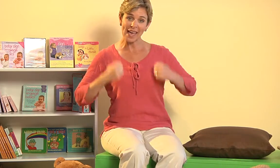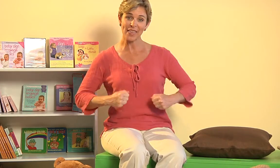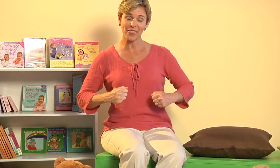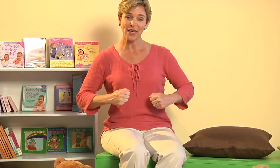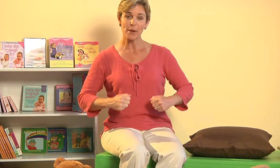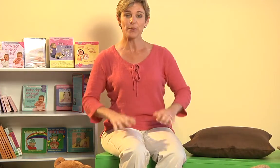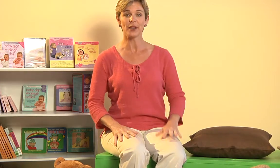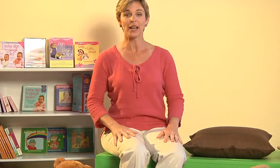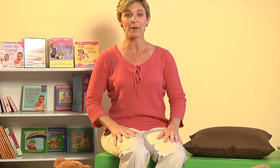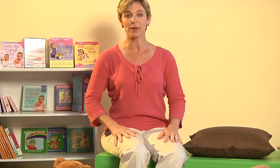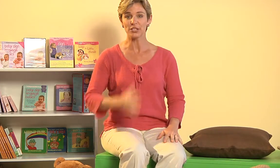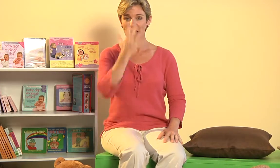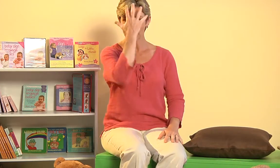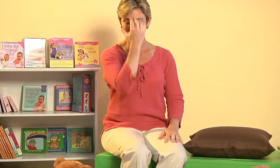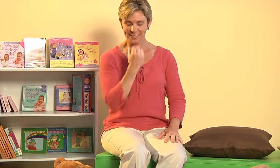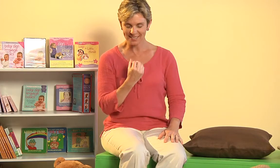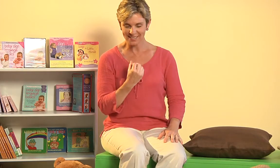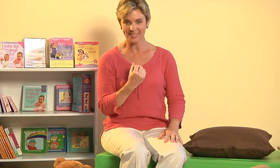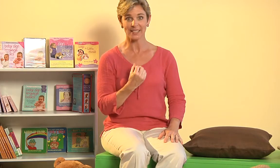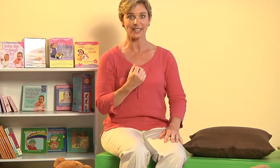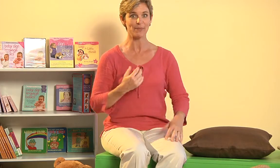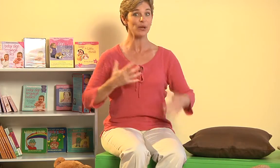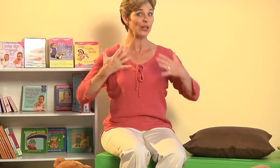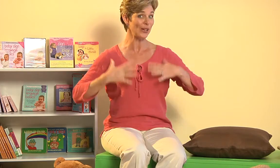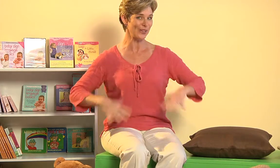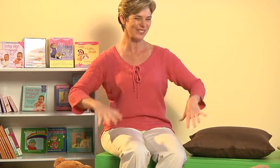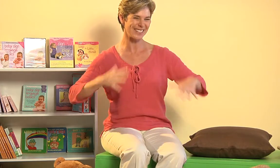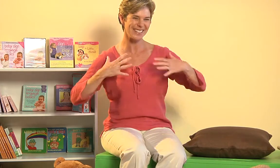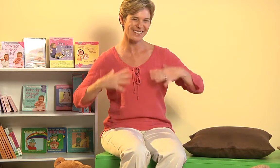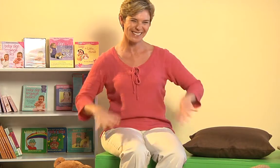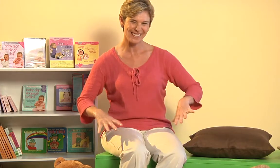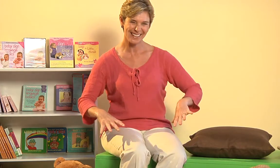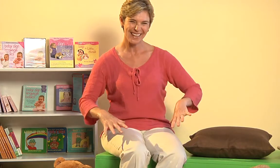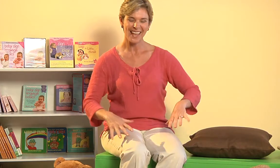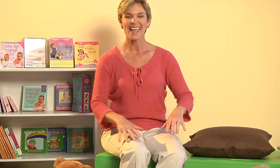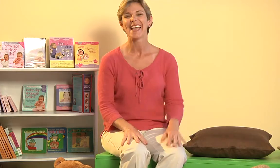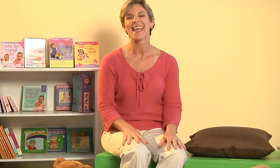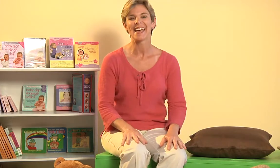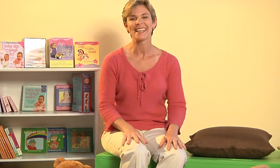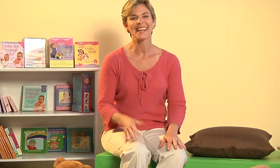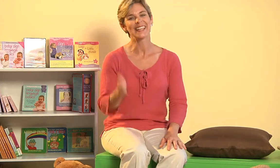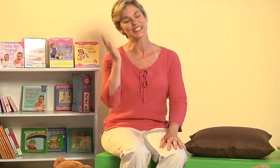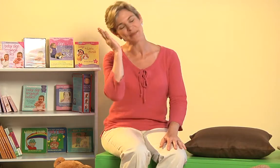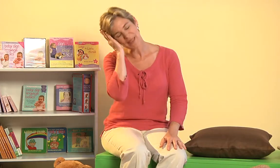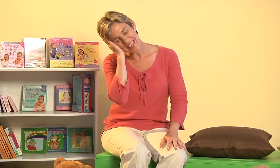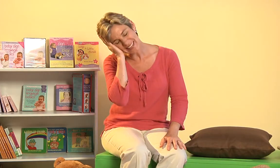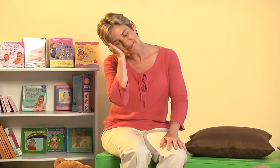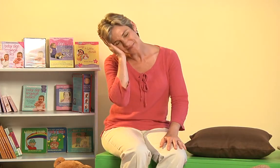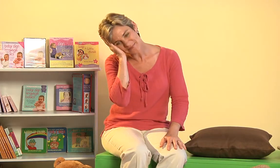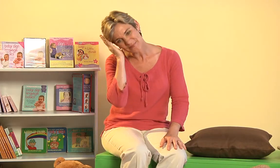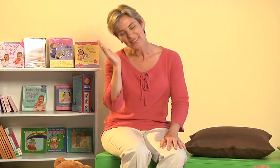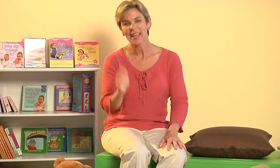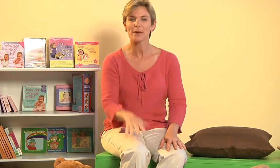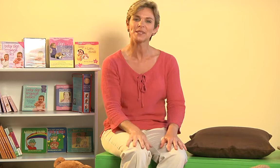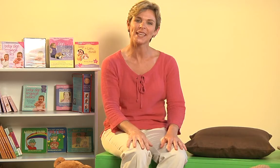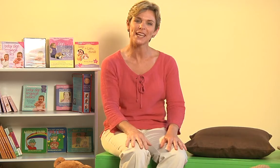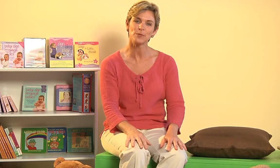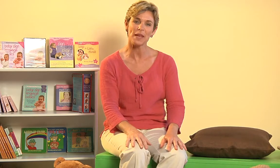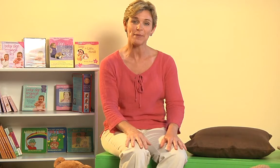bath, putting on pajamas, sleep clothes, and getting into bed helps engage baby